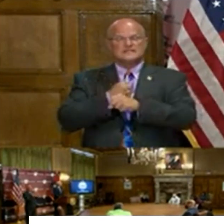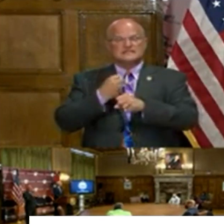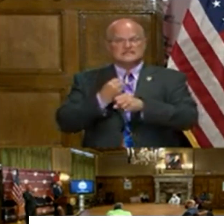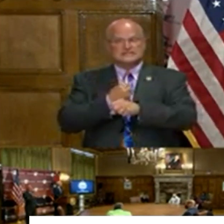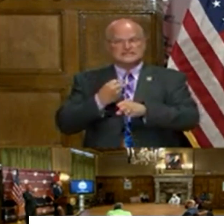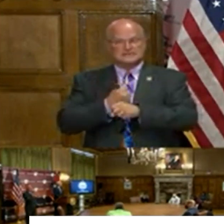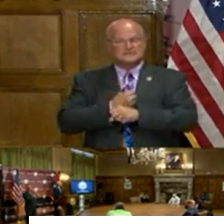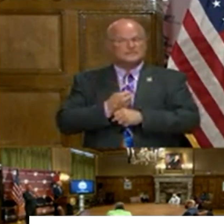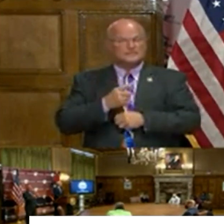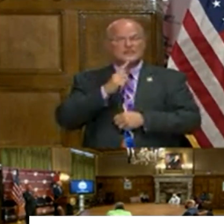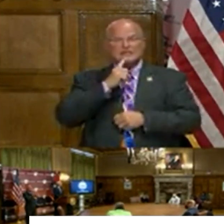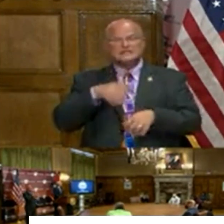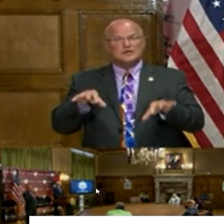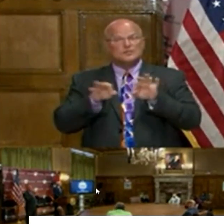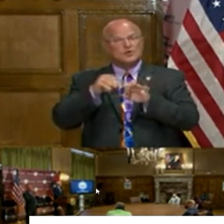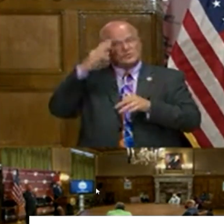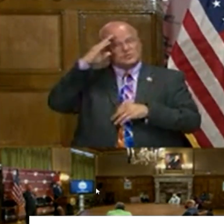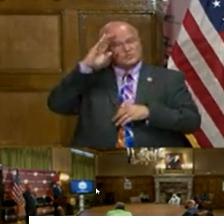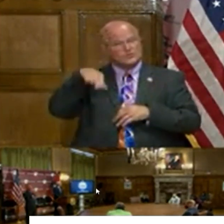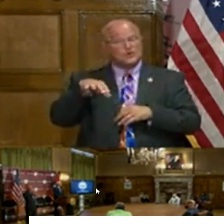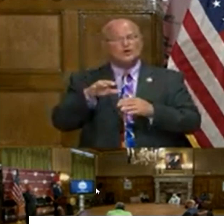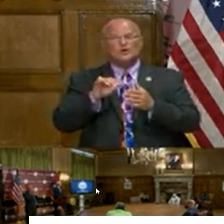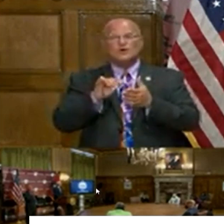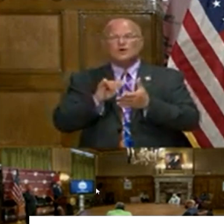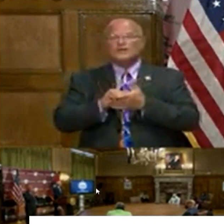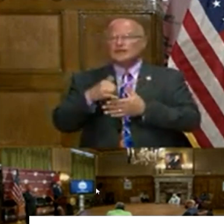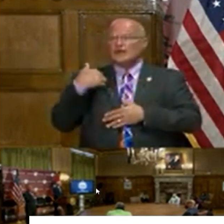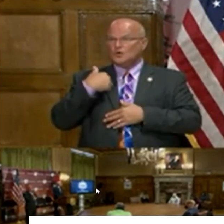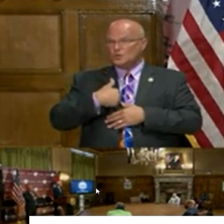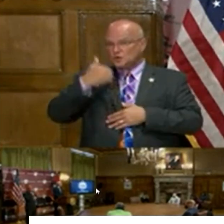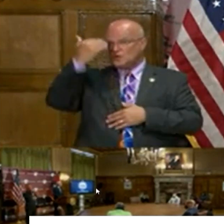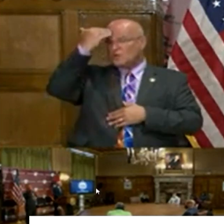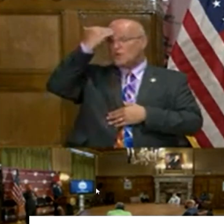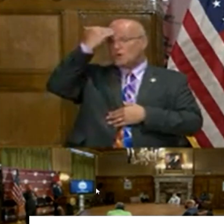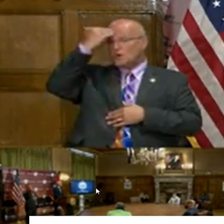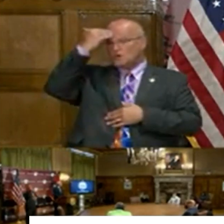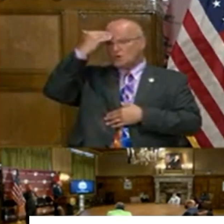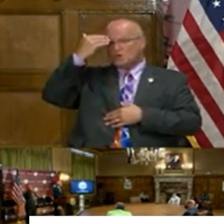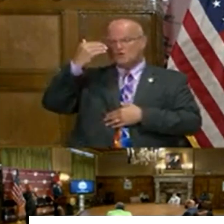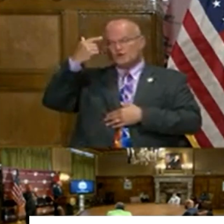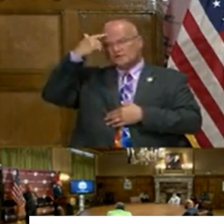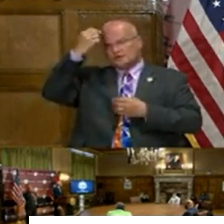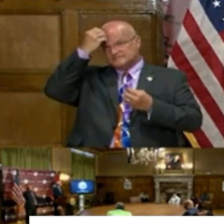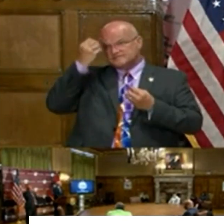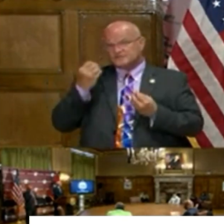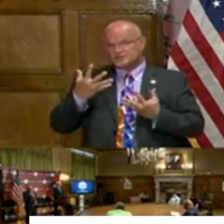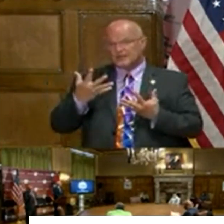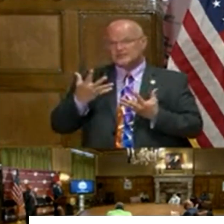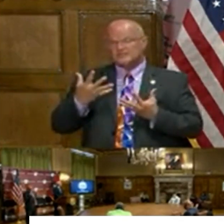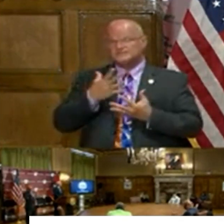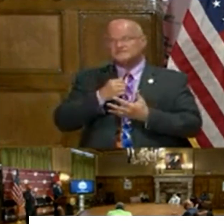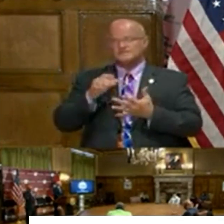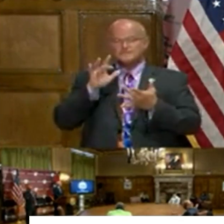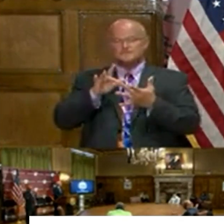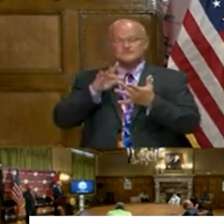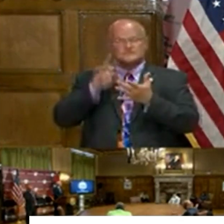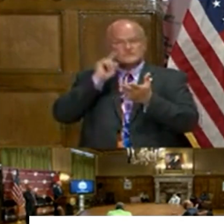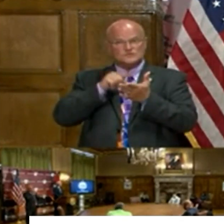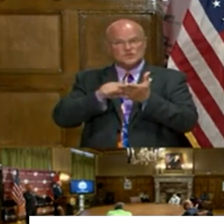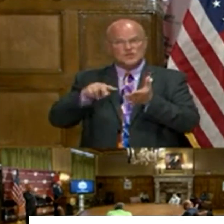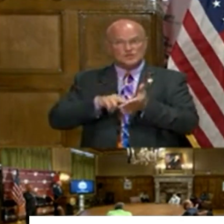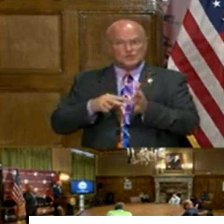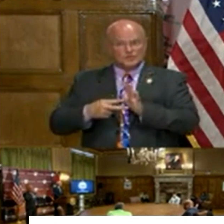statistics. It is important, as you note, that we know about those just for informational purposes and for contact